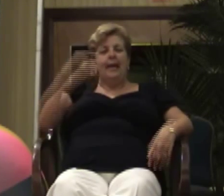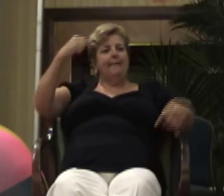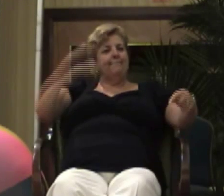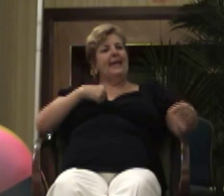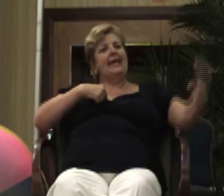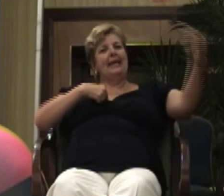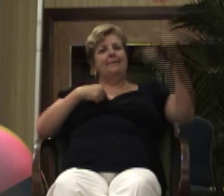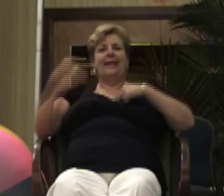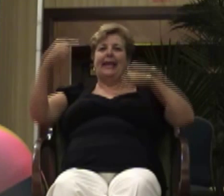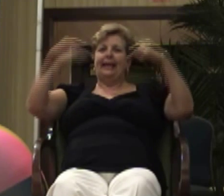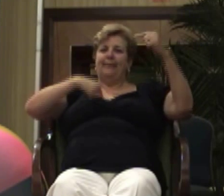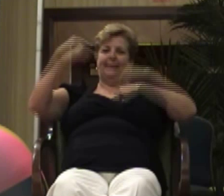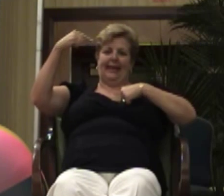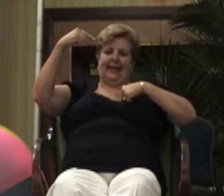Me.